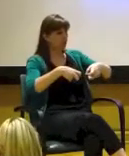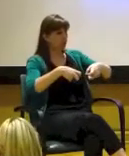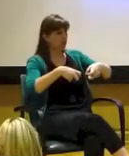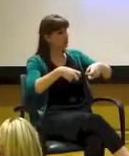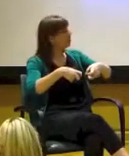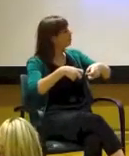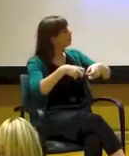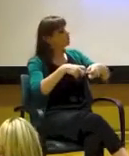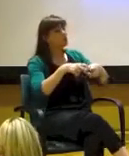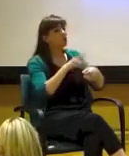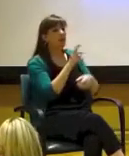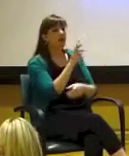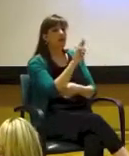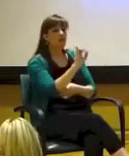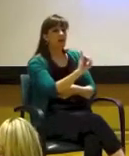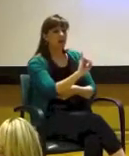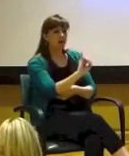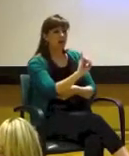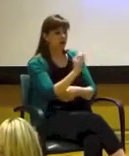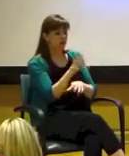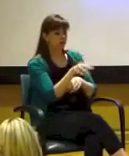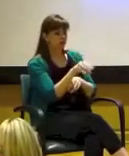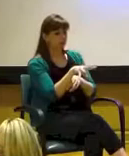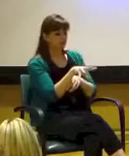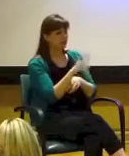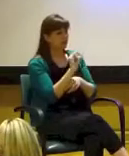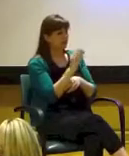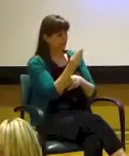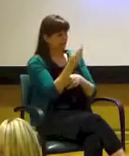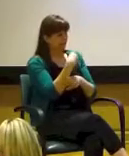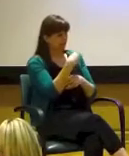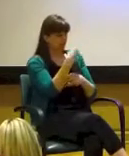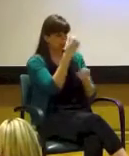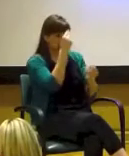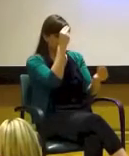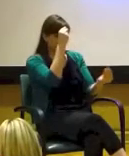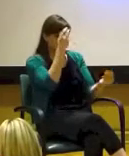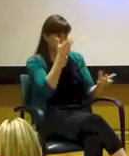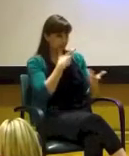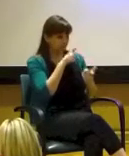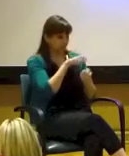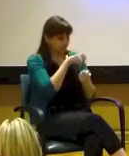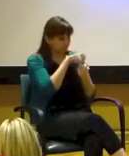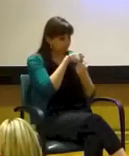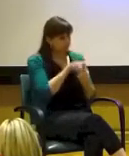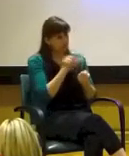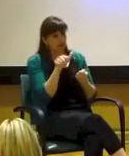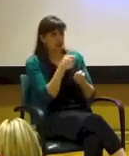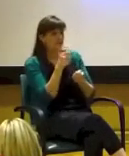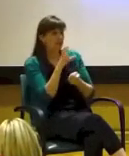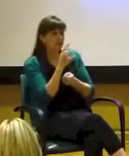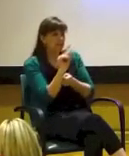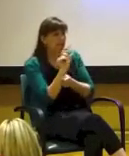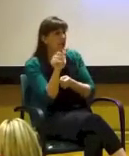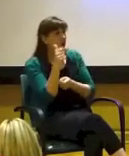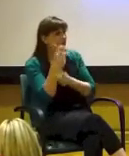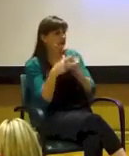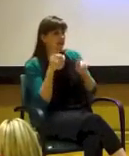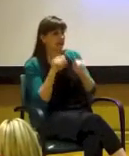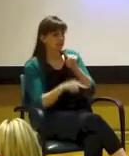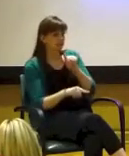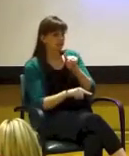So imaging, MRI imaging can give us a lot of detail that the other images